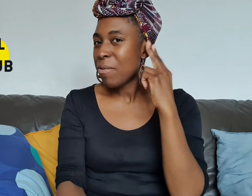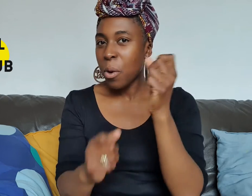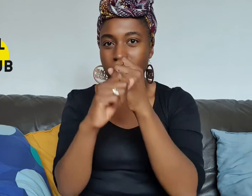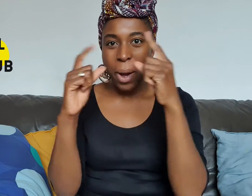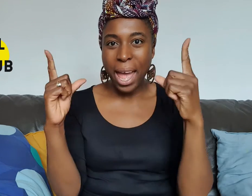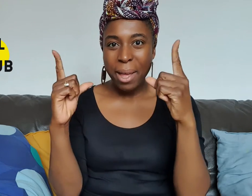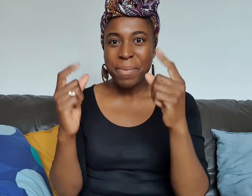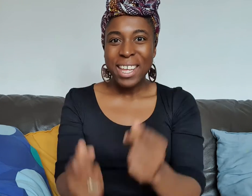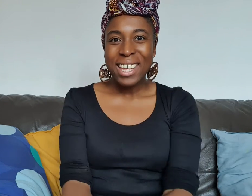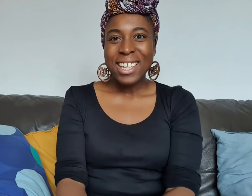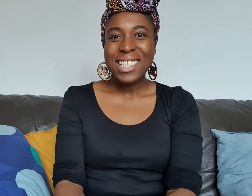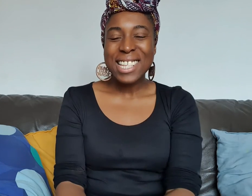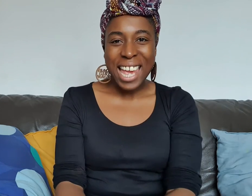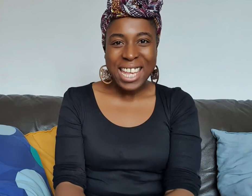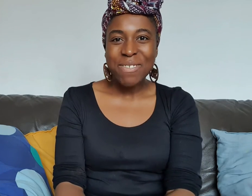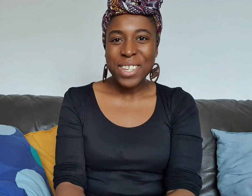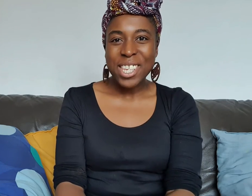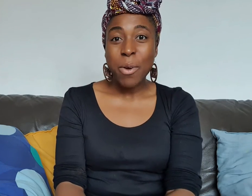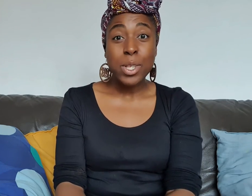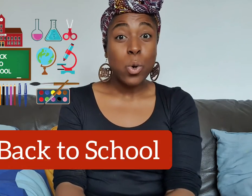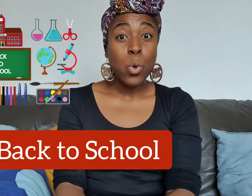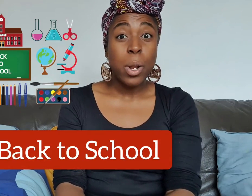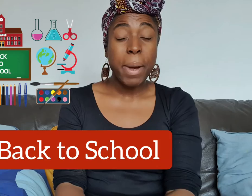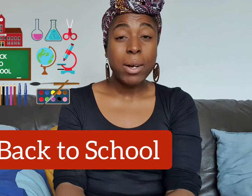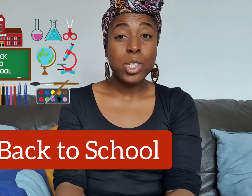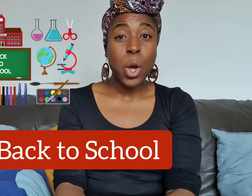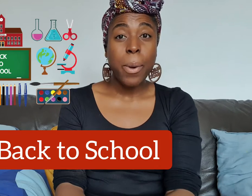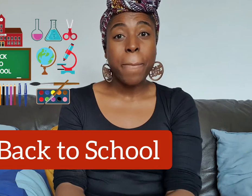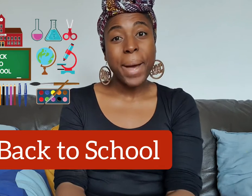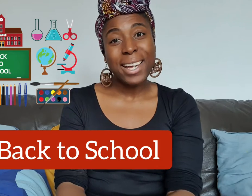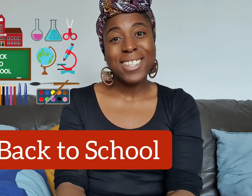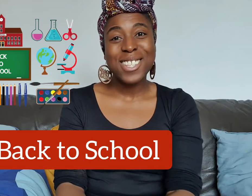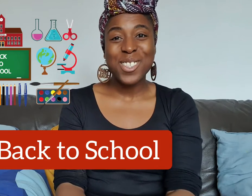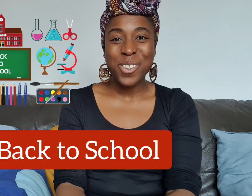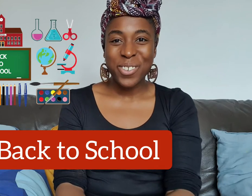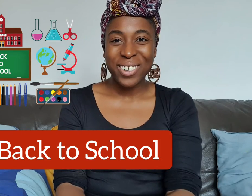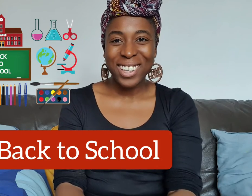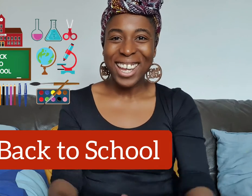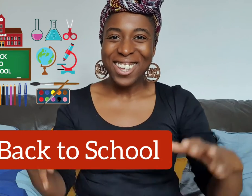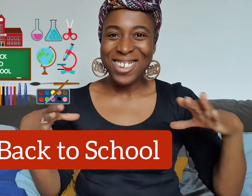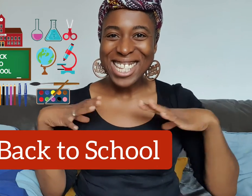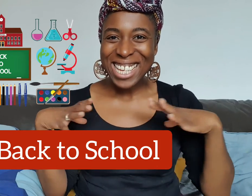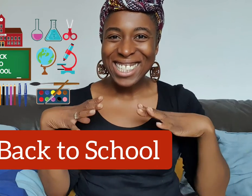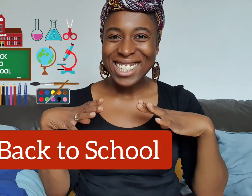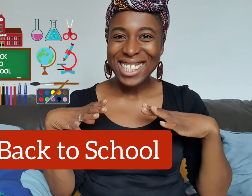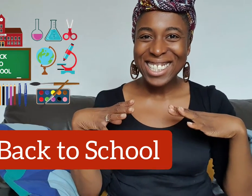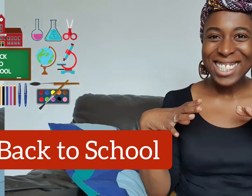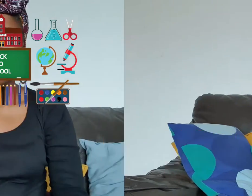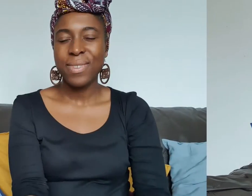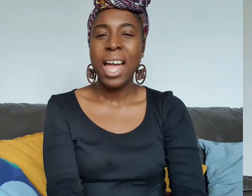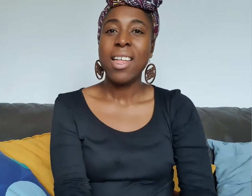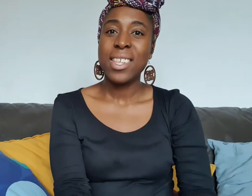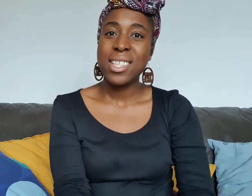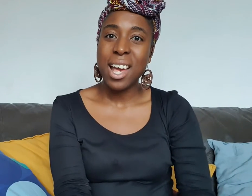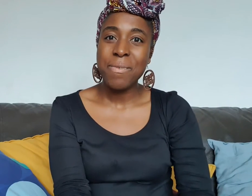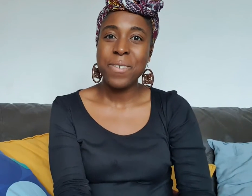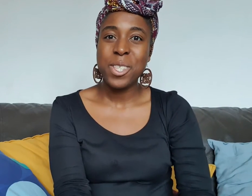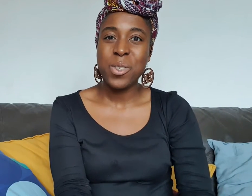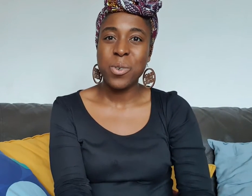aware. Today's video is all about going back to school. Are you ready? The sign for school